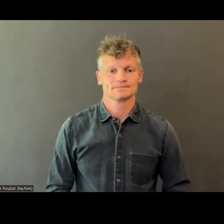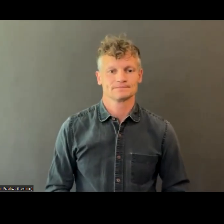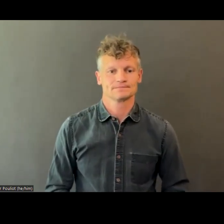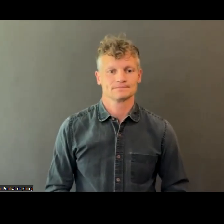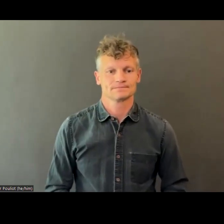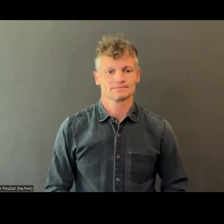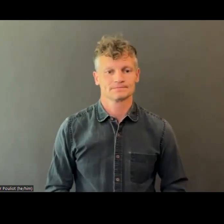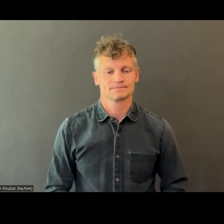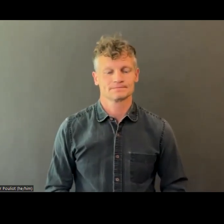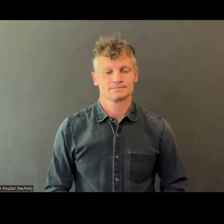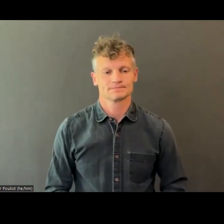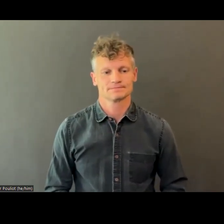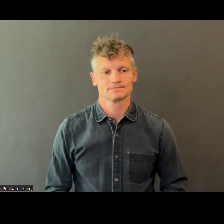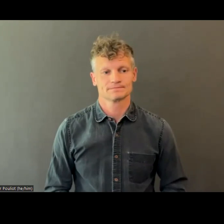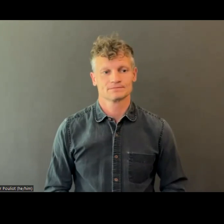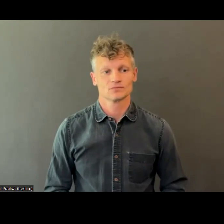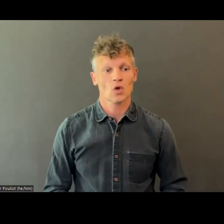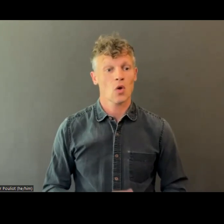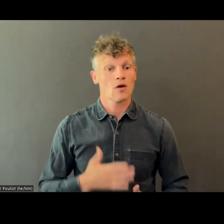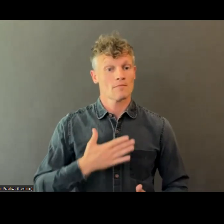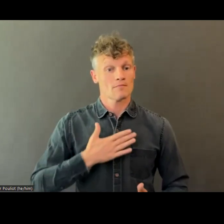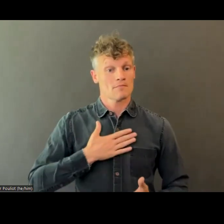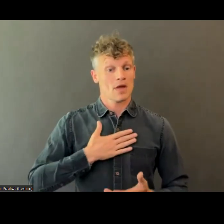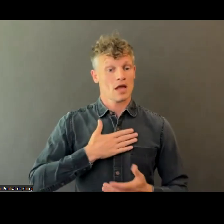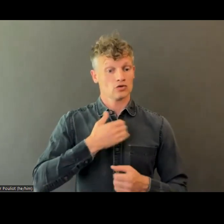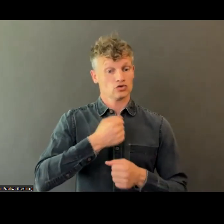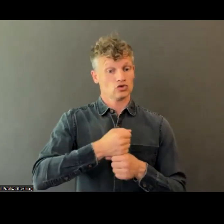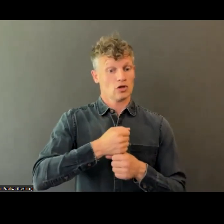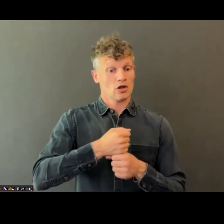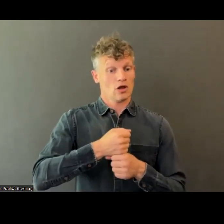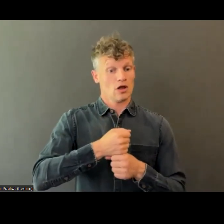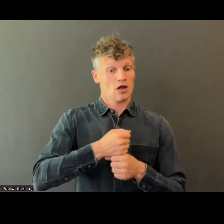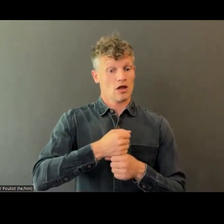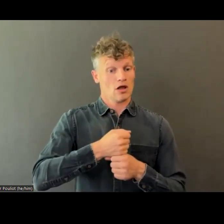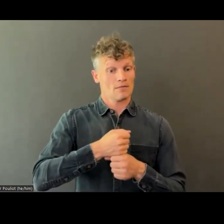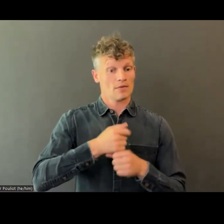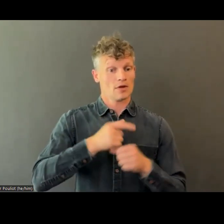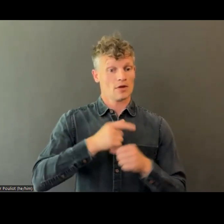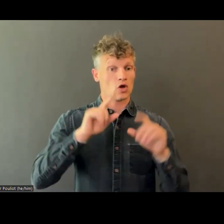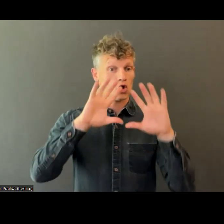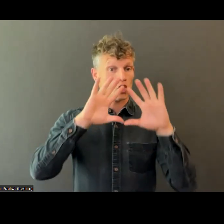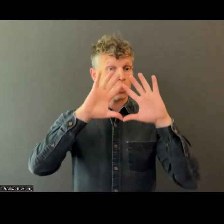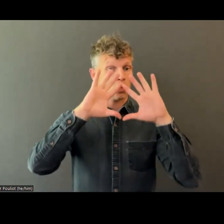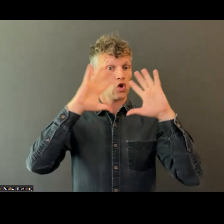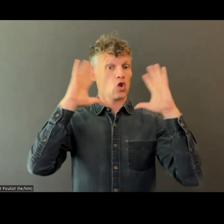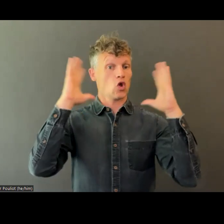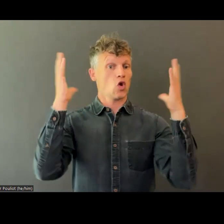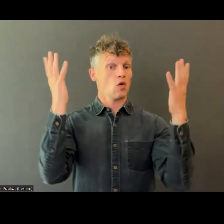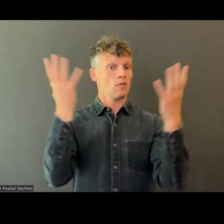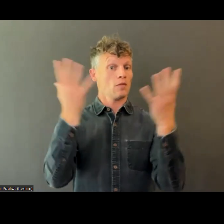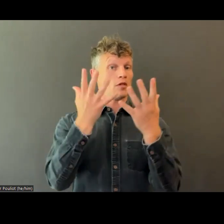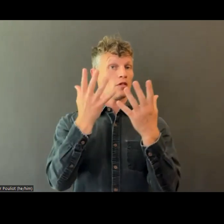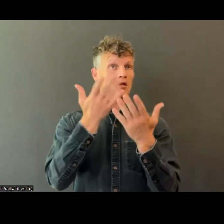of the world, there are better ecosystems and better certification organizations that really help